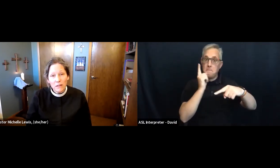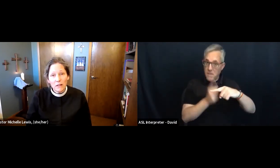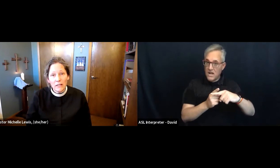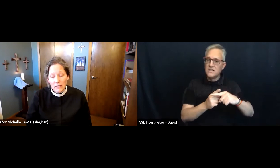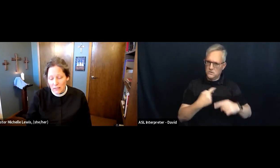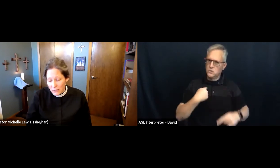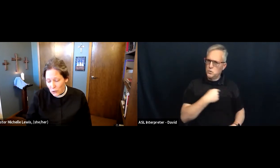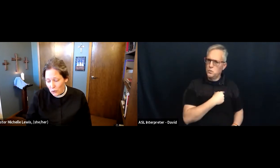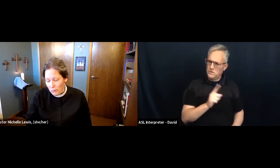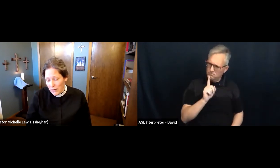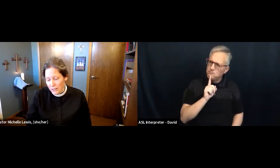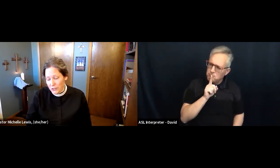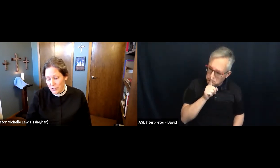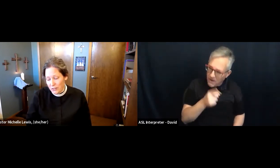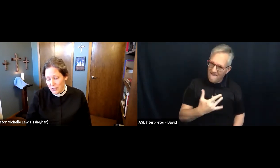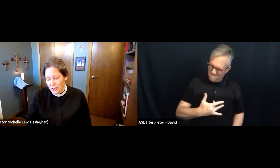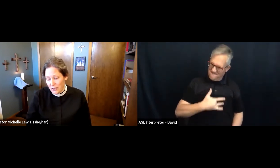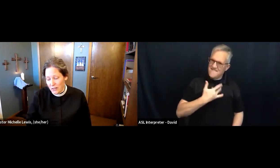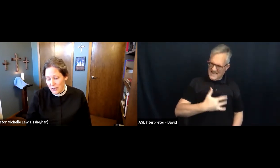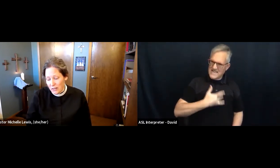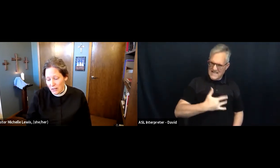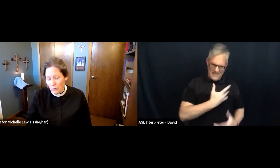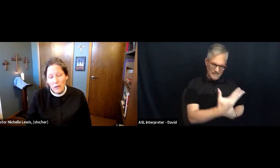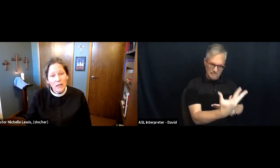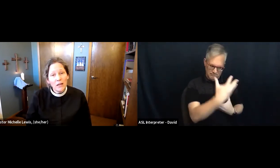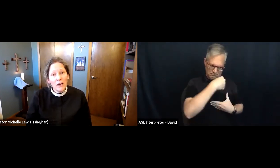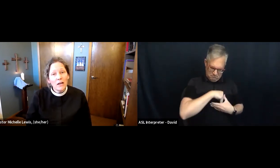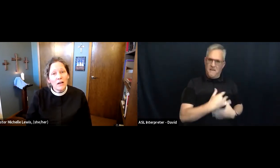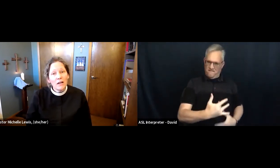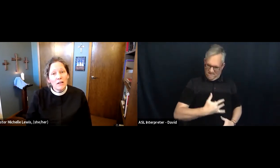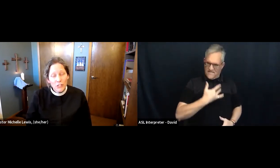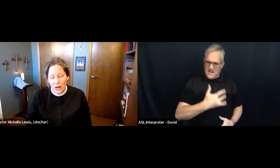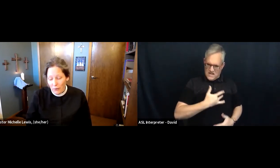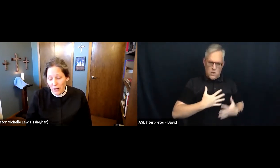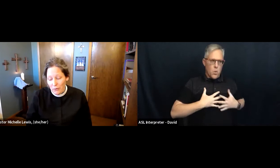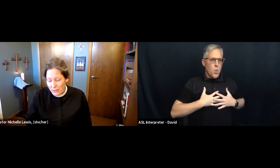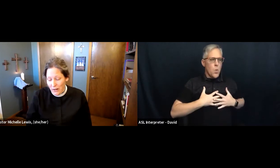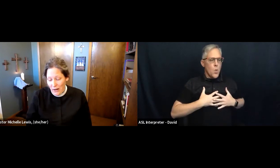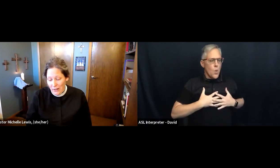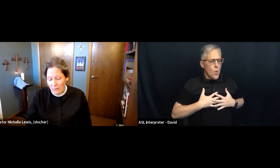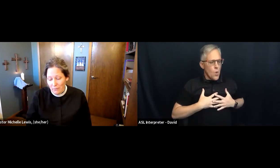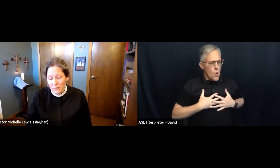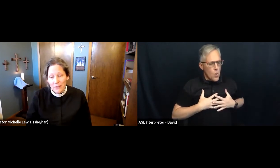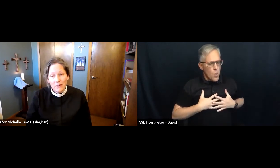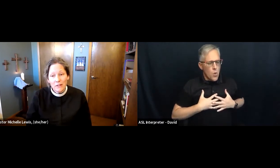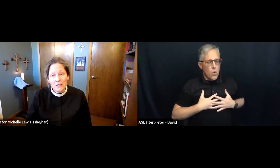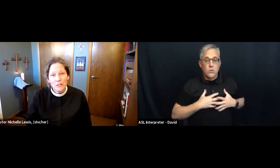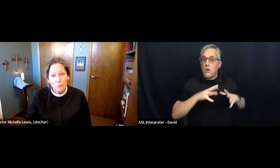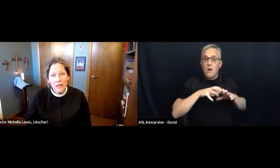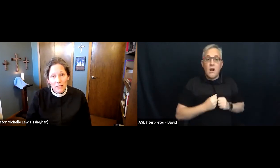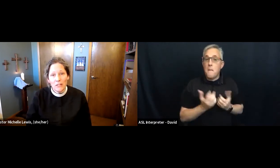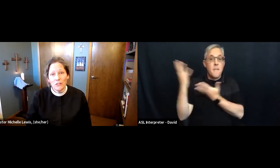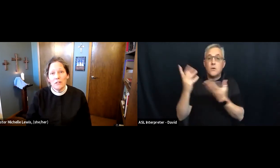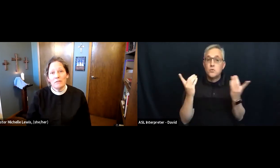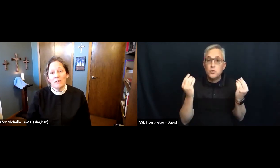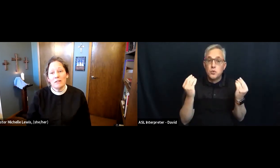We feel it so much that we shout out to God to